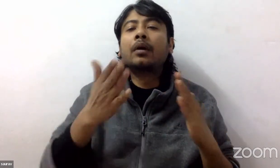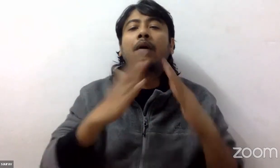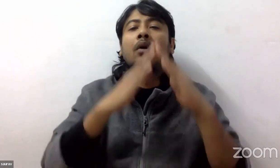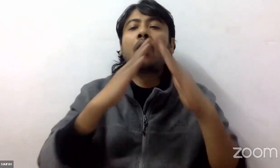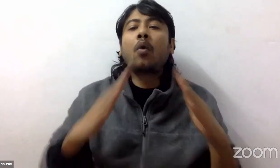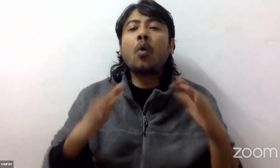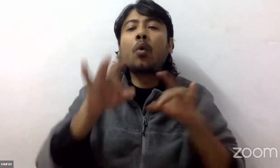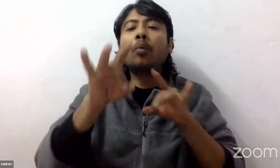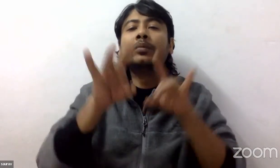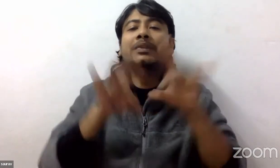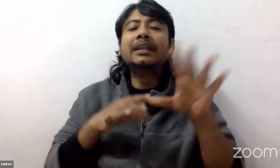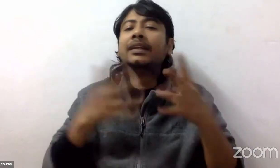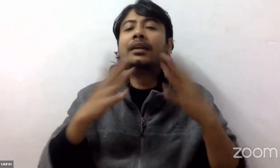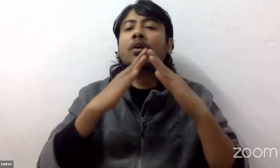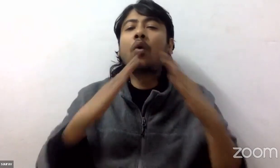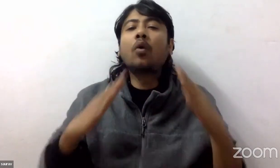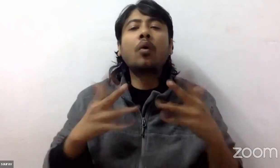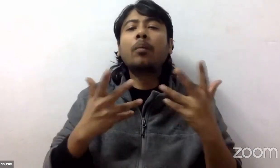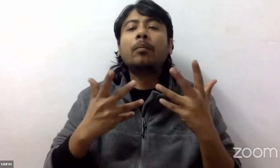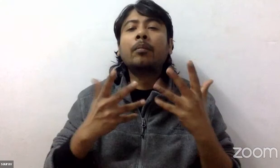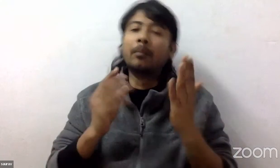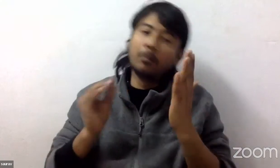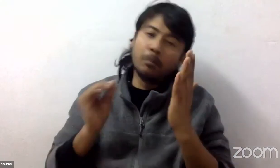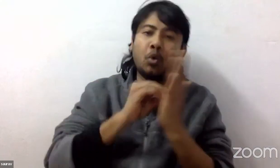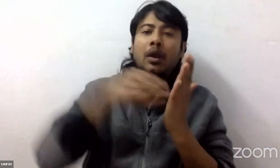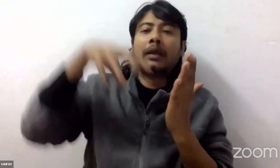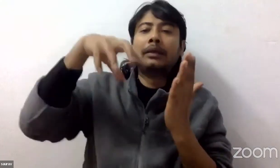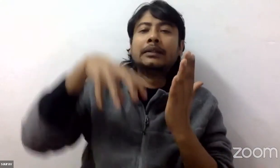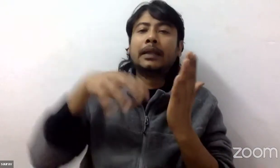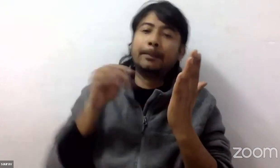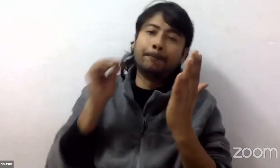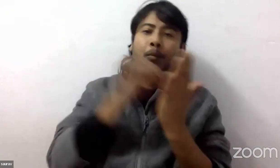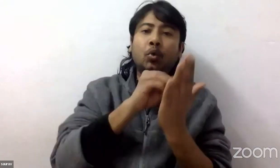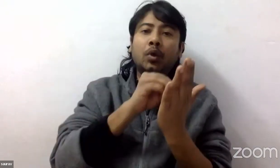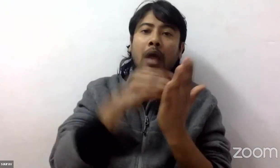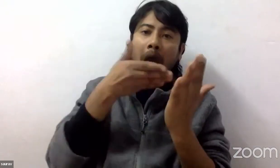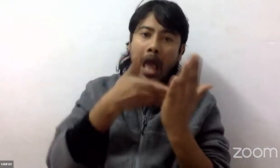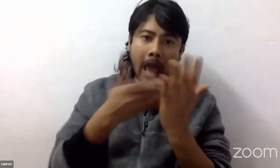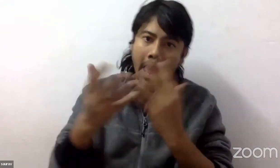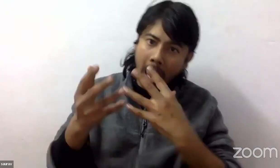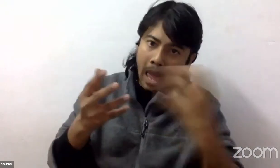be broken? And in that time, only the fast has to be broken.